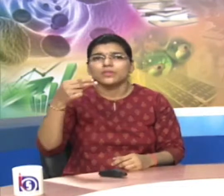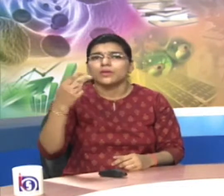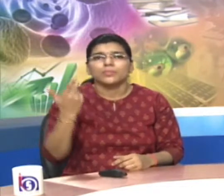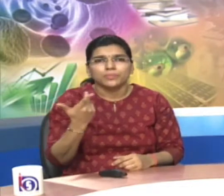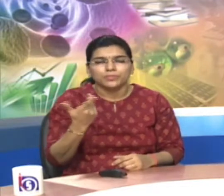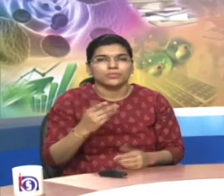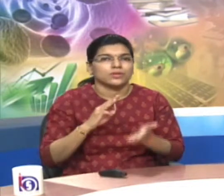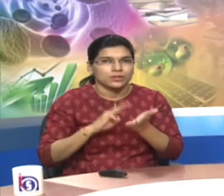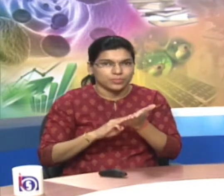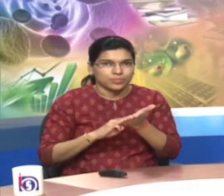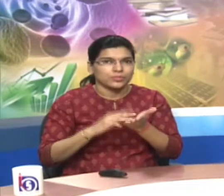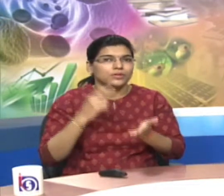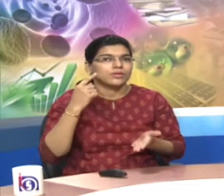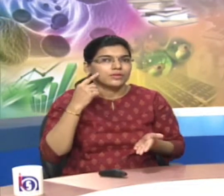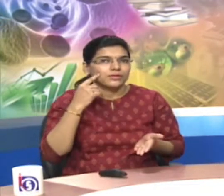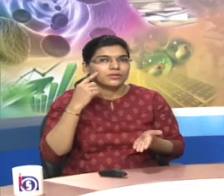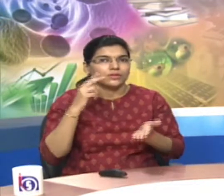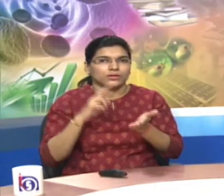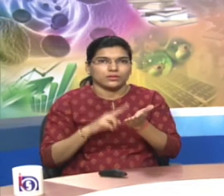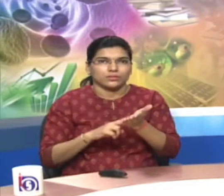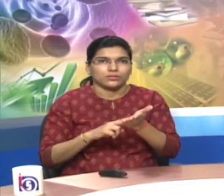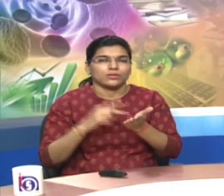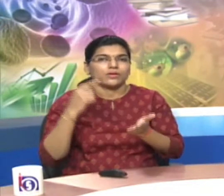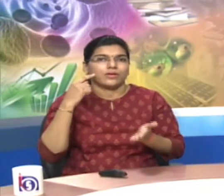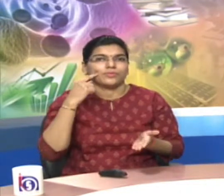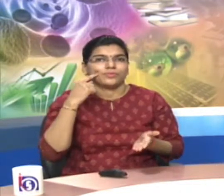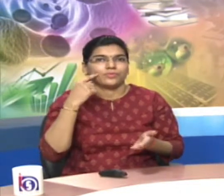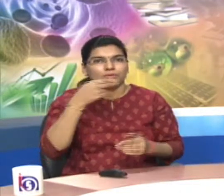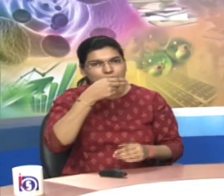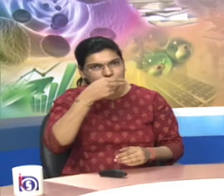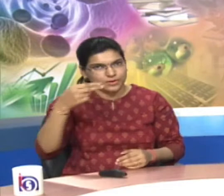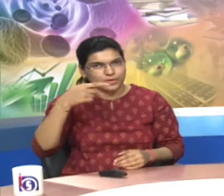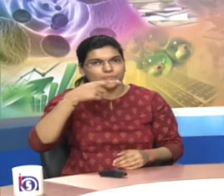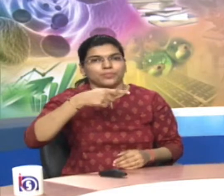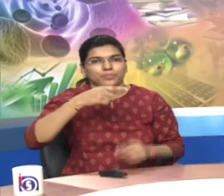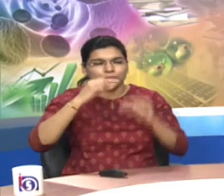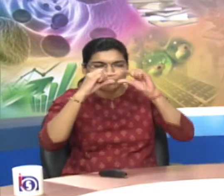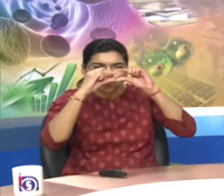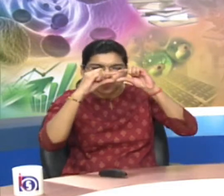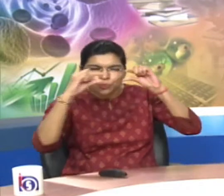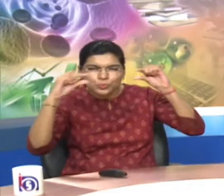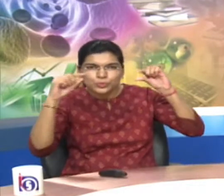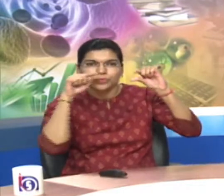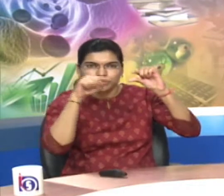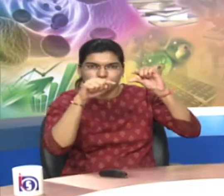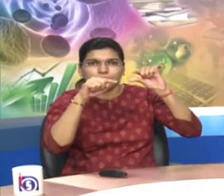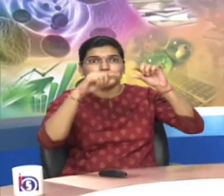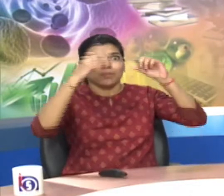In this picture, the name is mini toolbar.